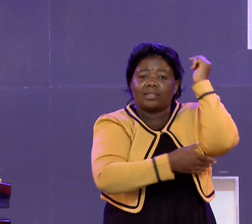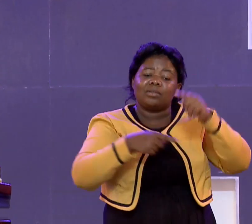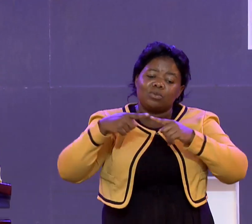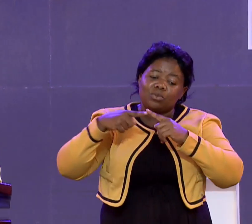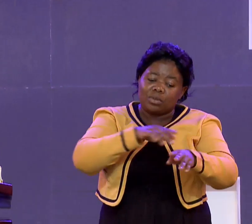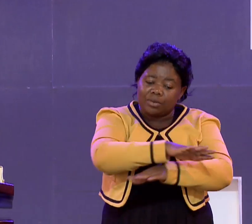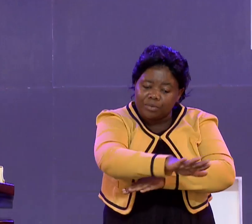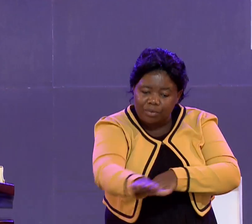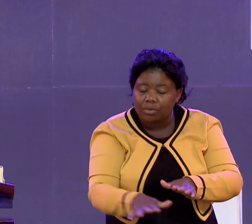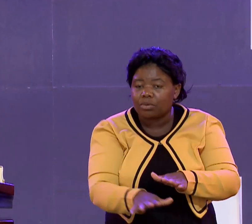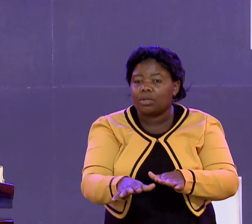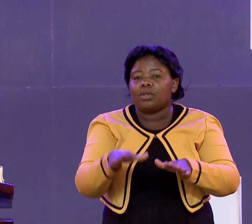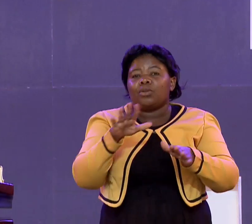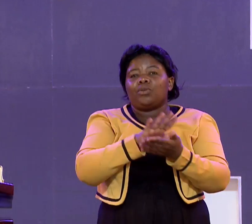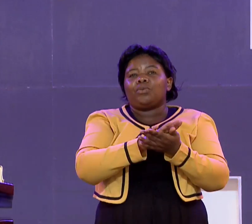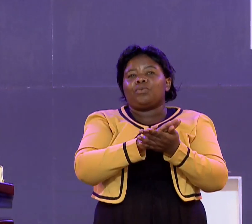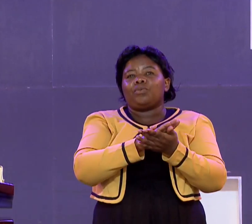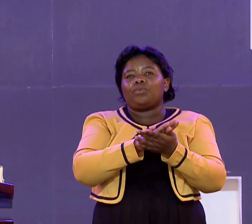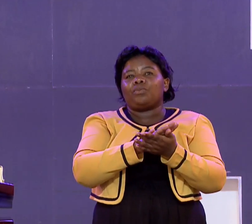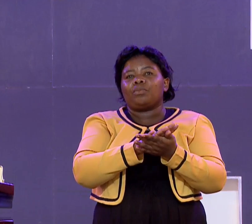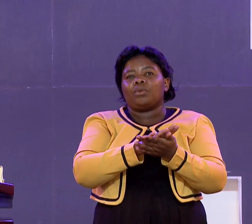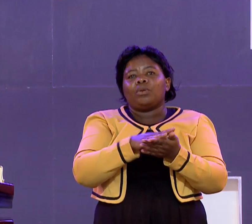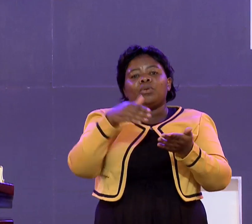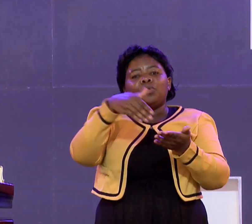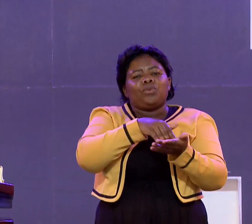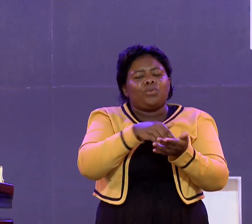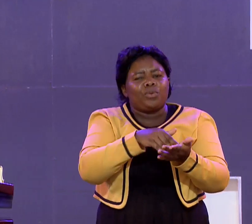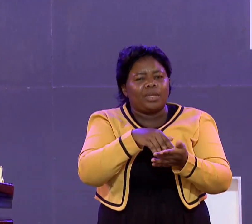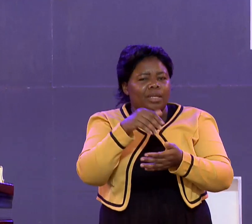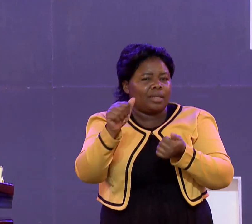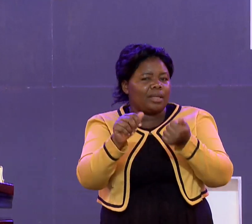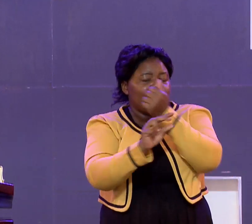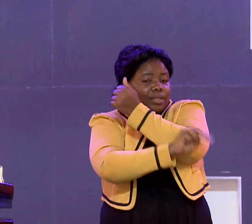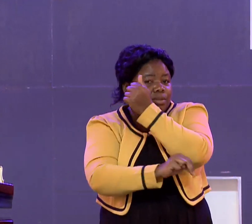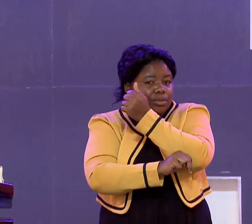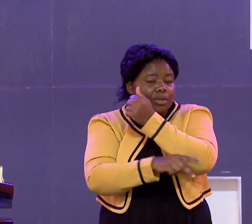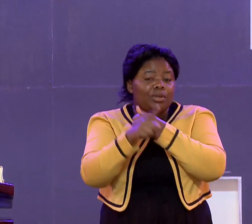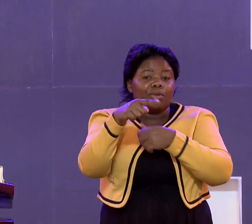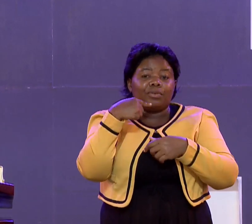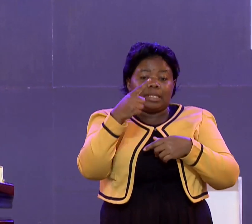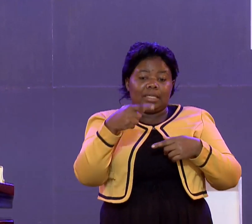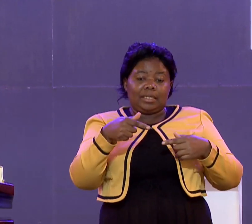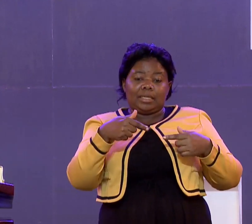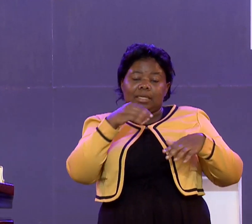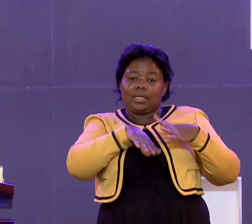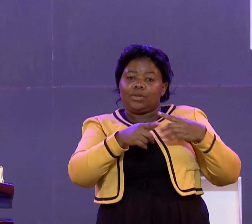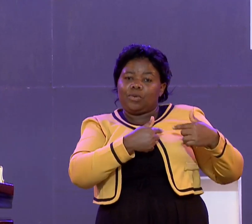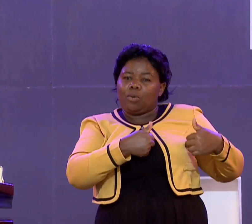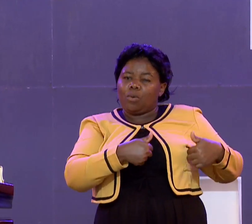ground? You are weakened to the nations. For you have said in your